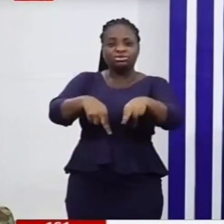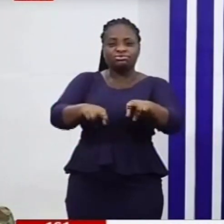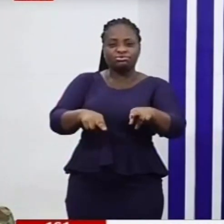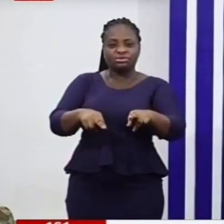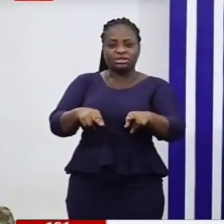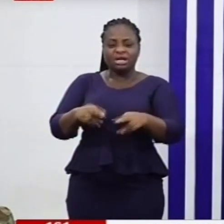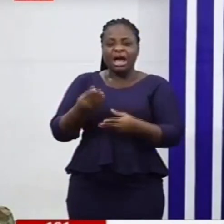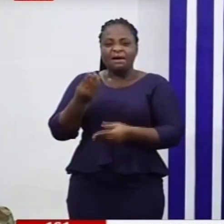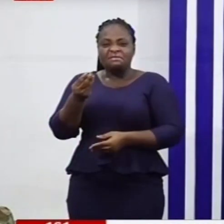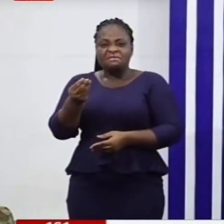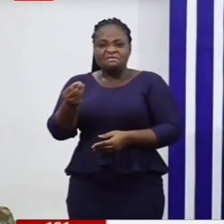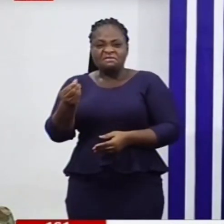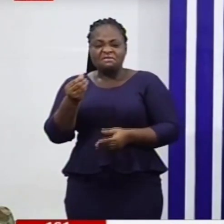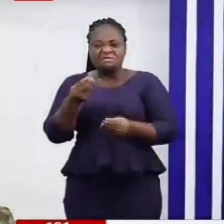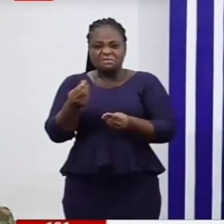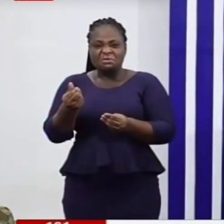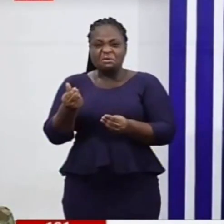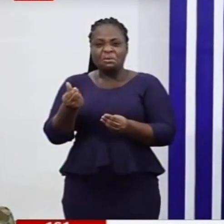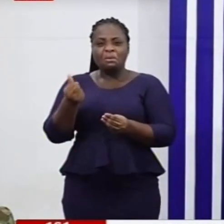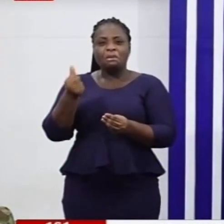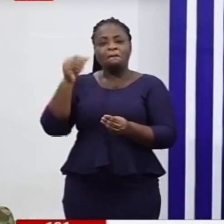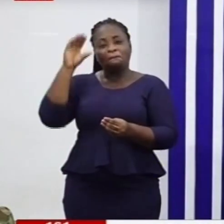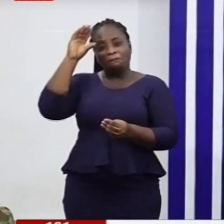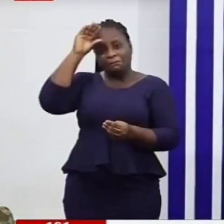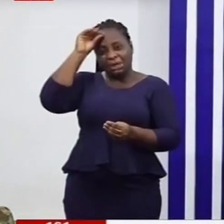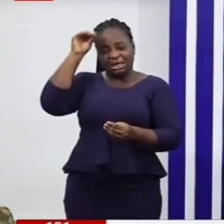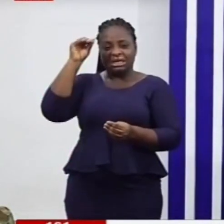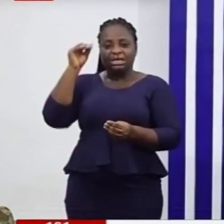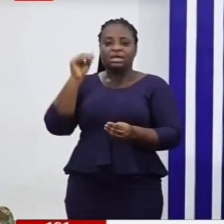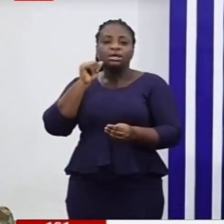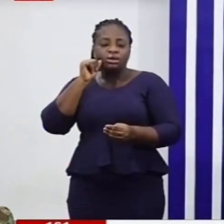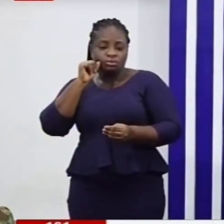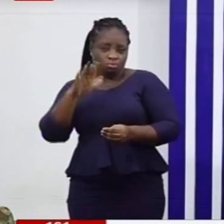few men, that is why I add brothers and sisters on the street.